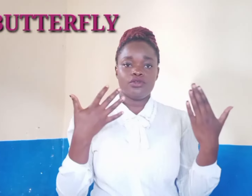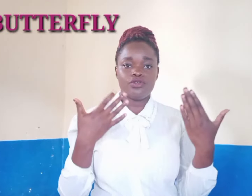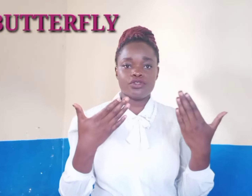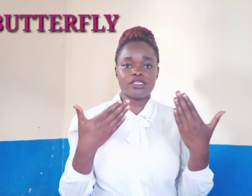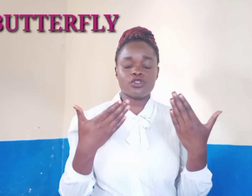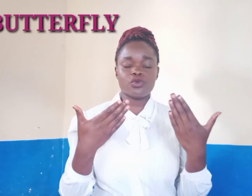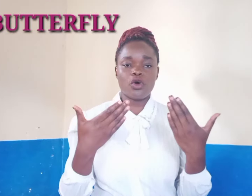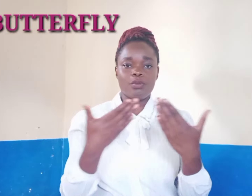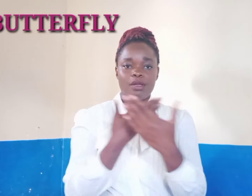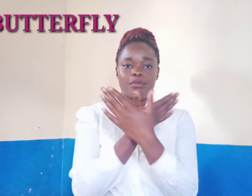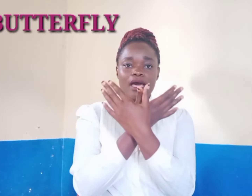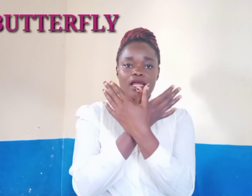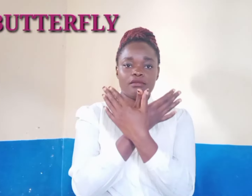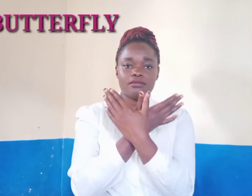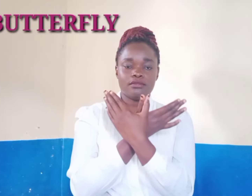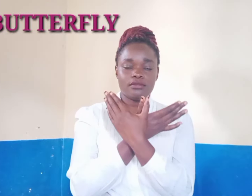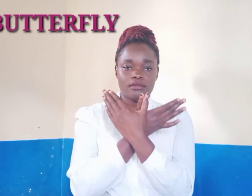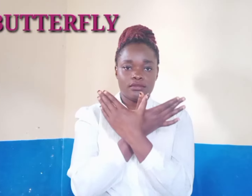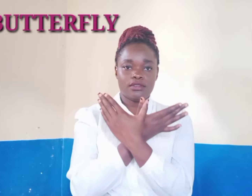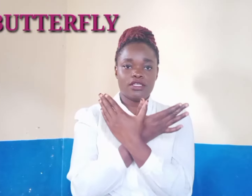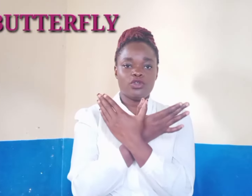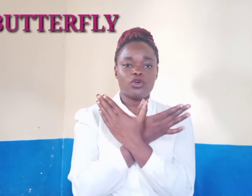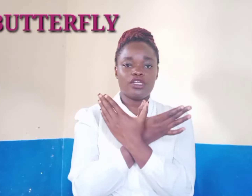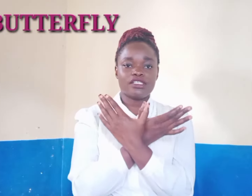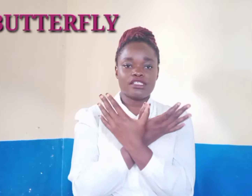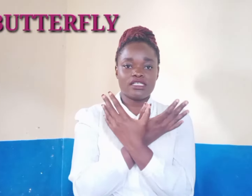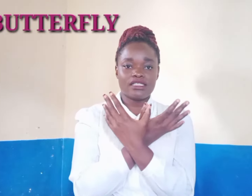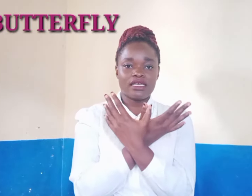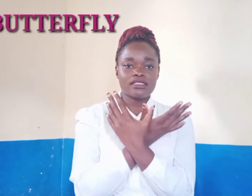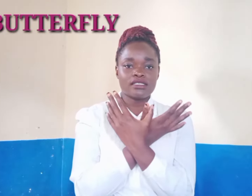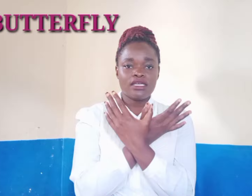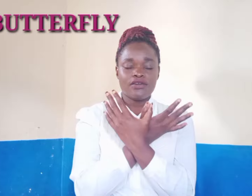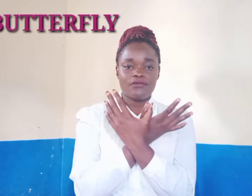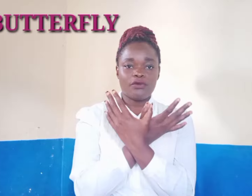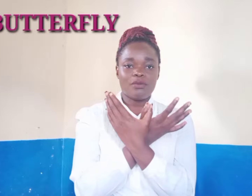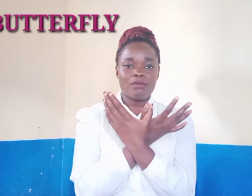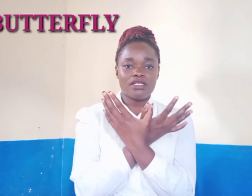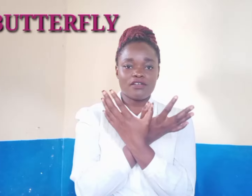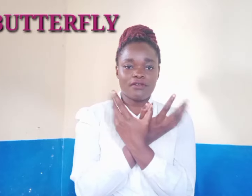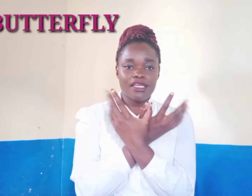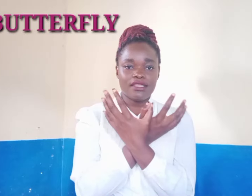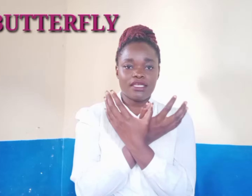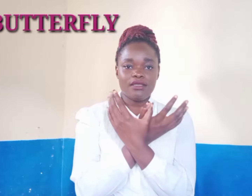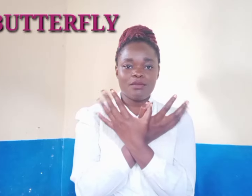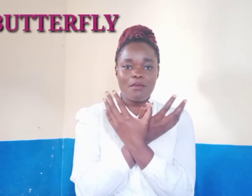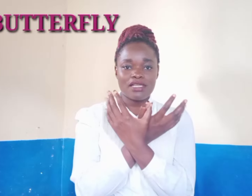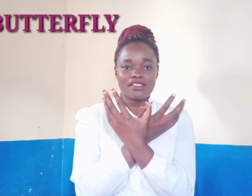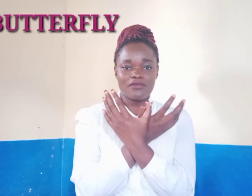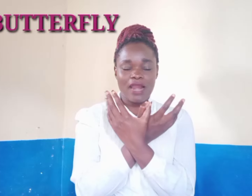You use the two open palm, then you connect it like that. Form a butterfly, then